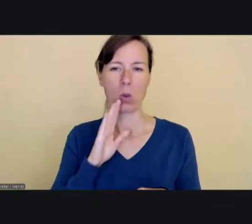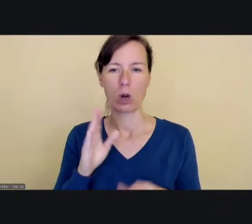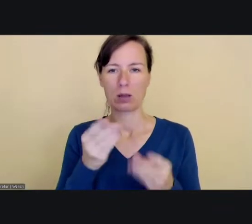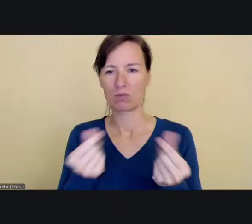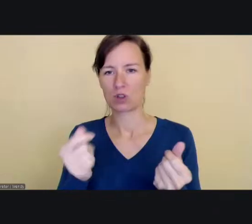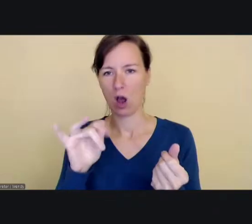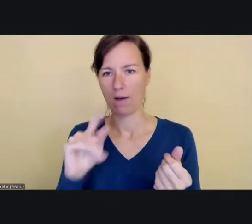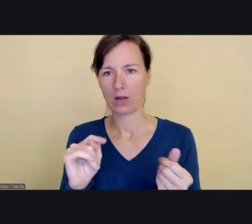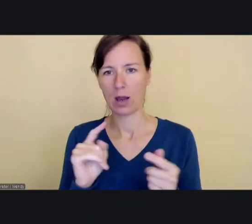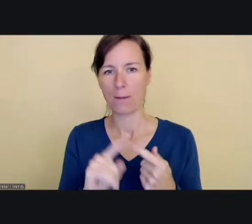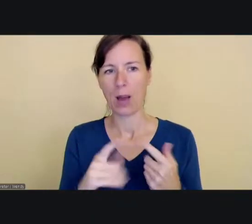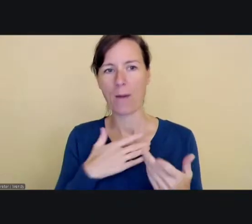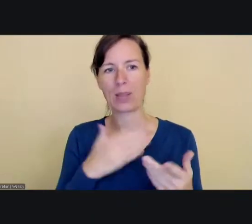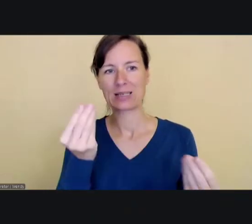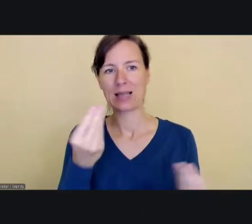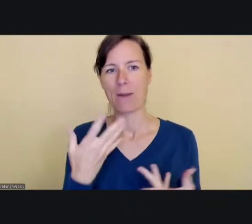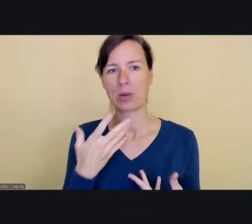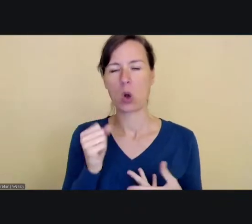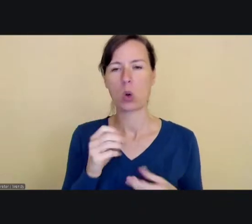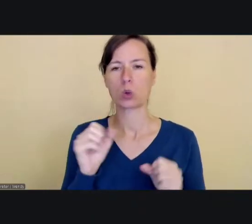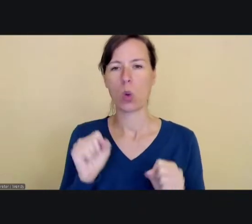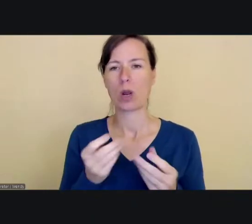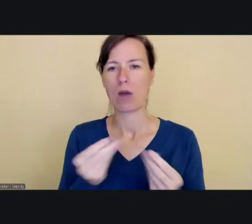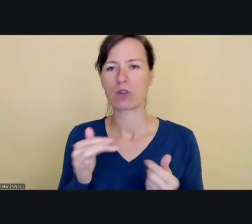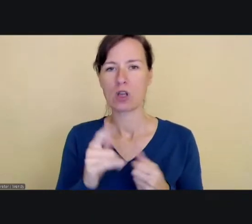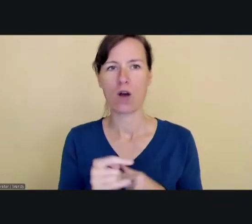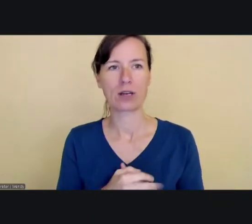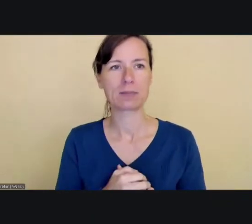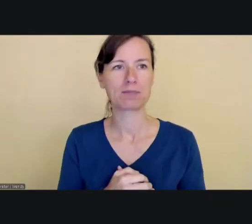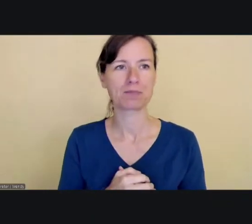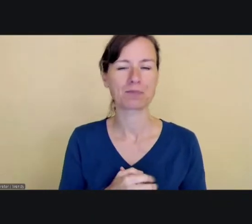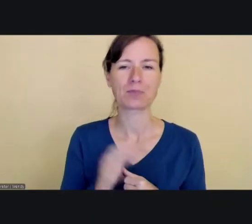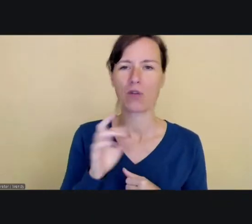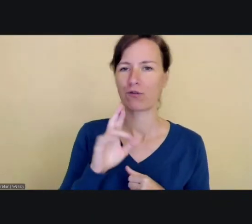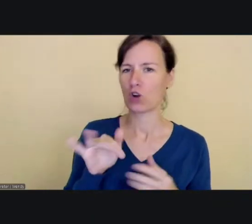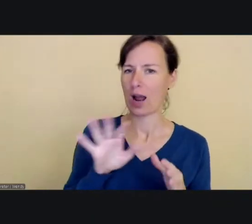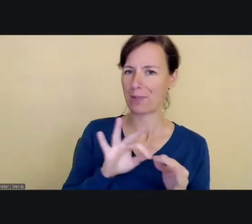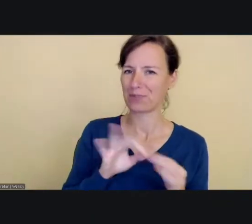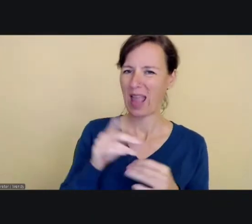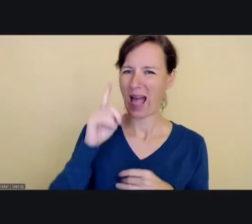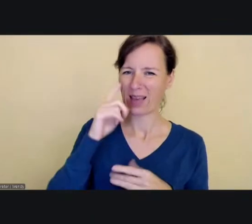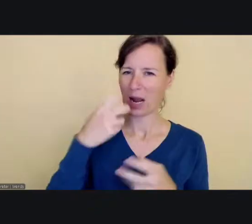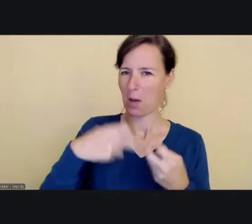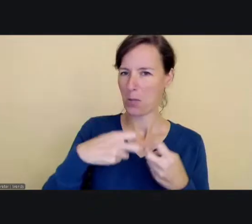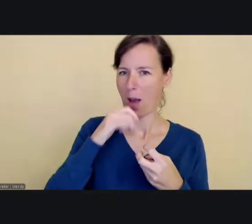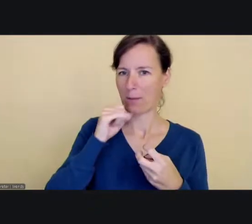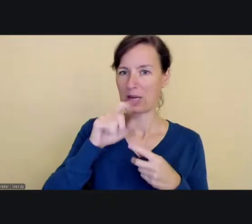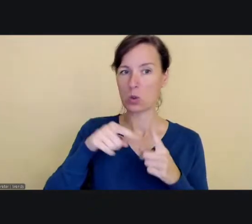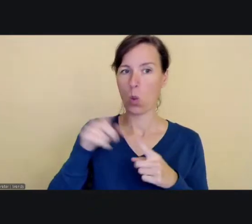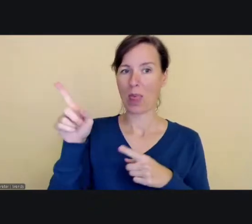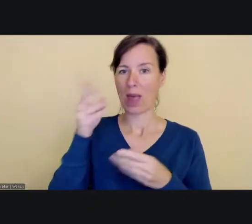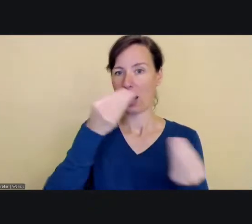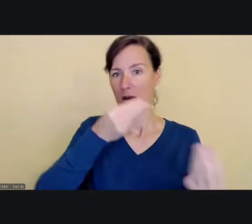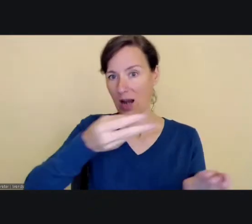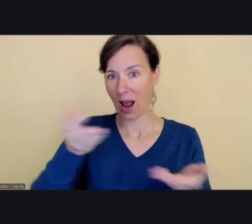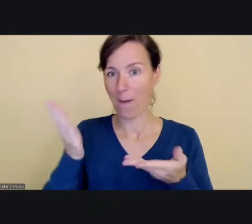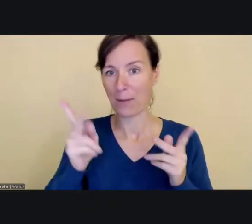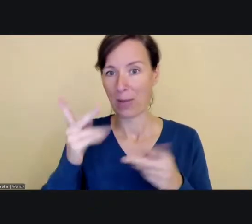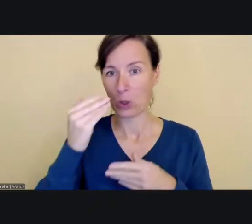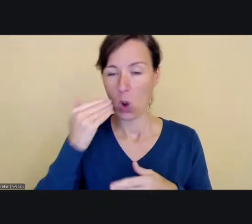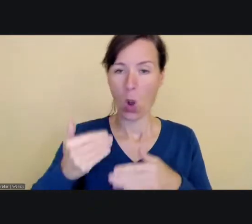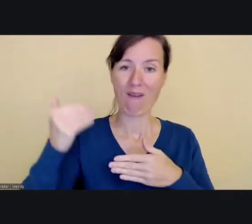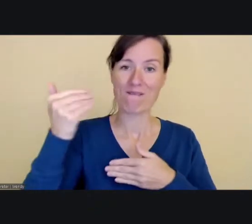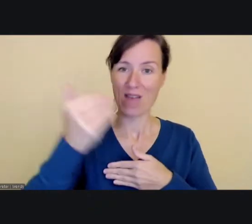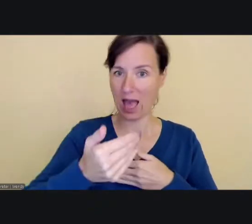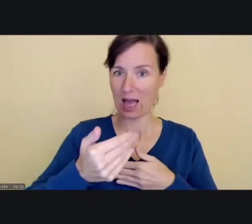can be addressed. Okay, I think the problem is like when they spend the time ahead of time. And I know that we've had a